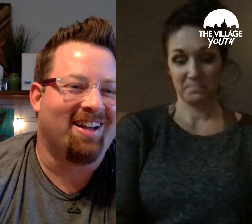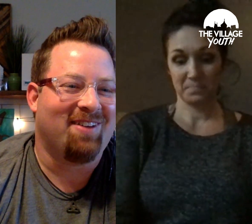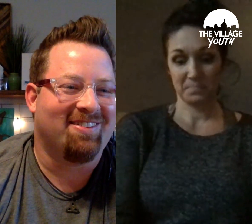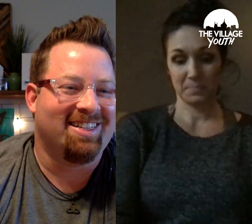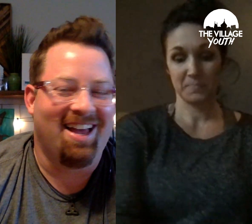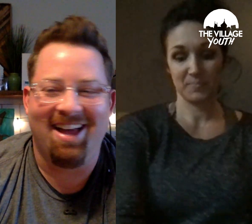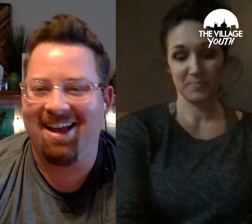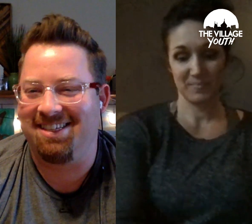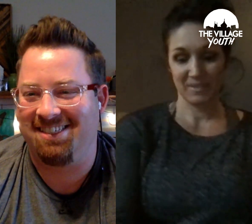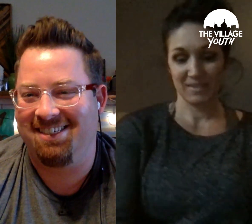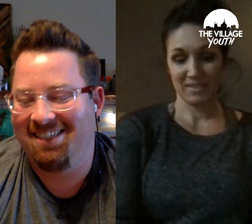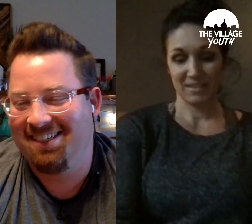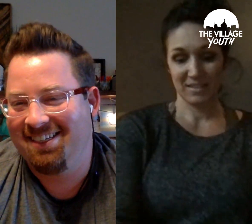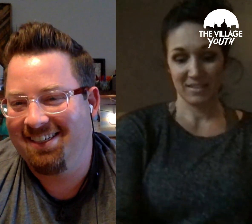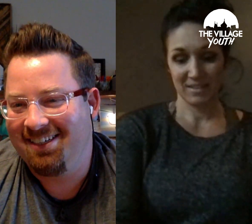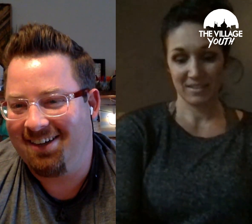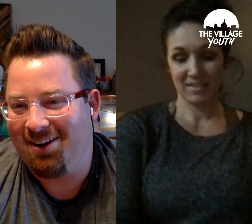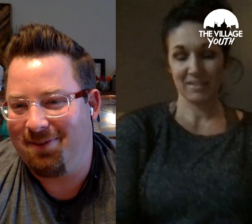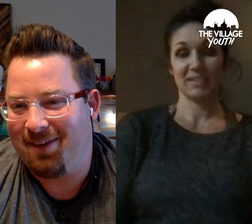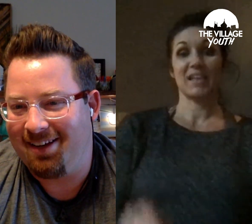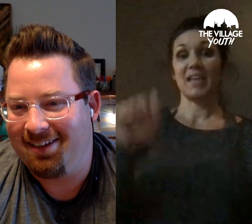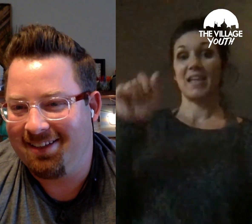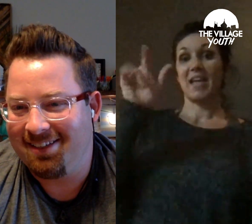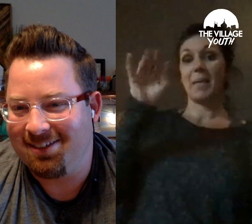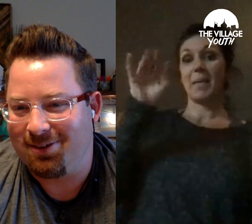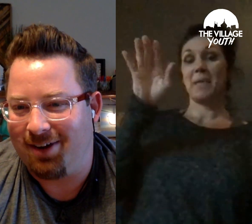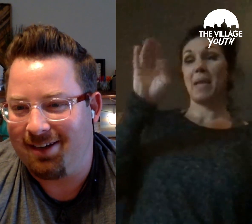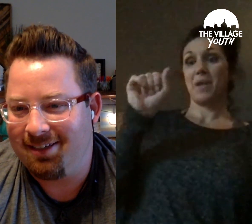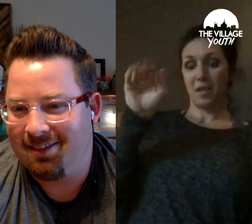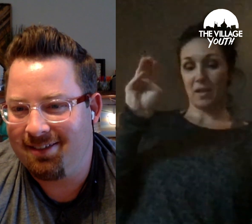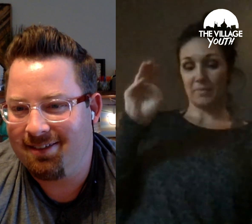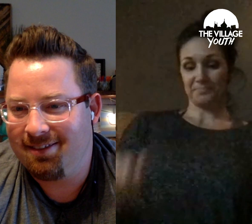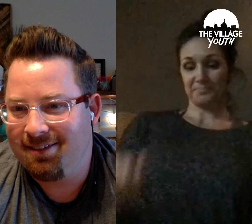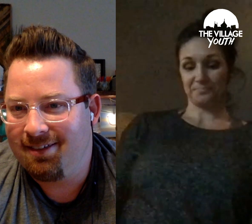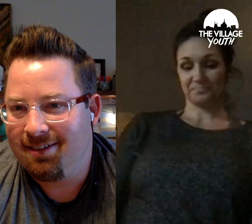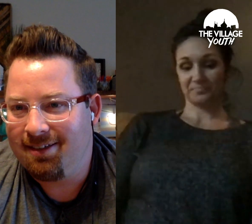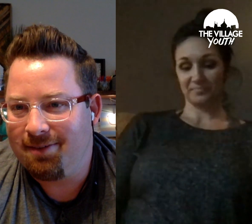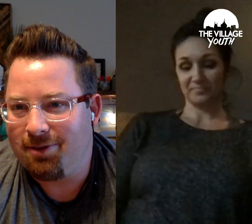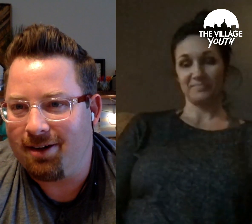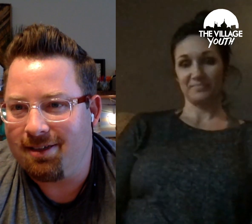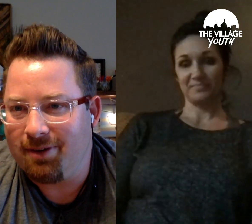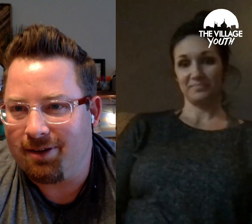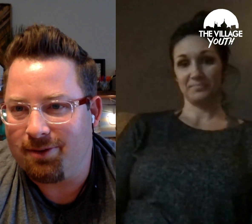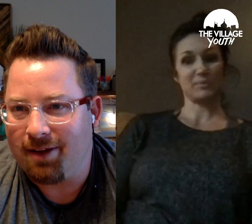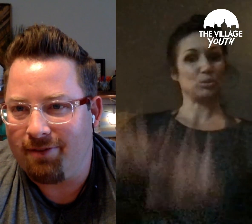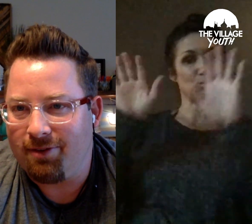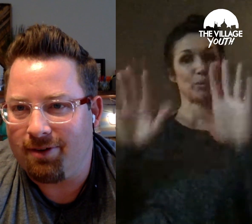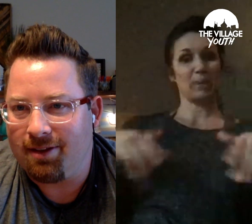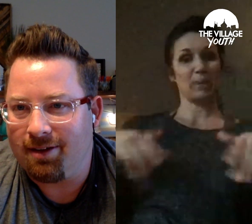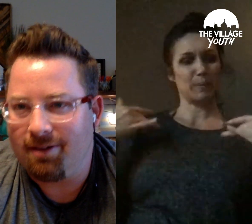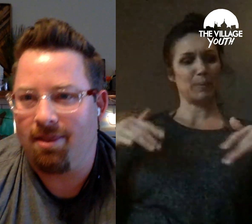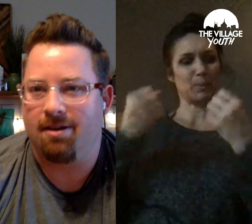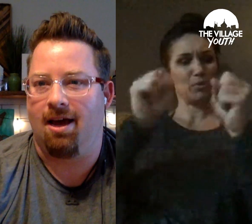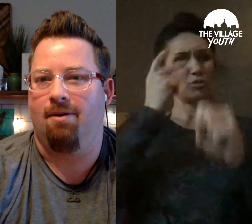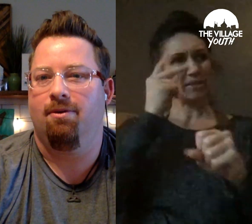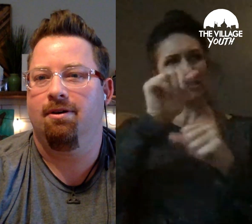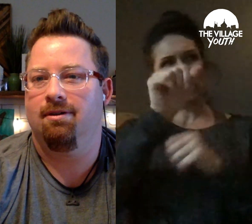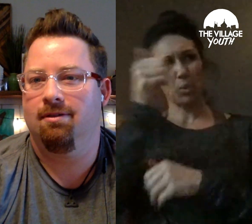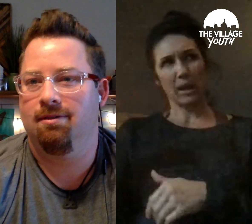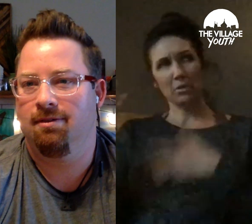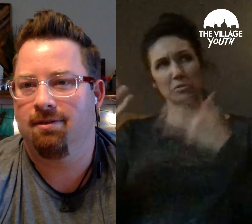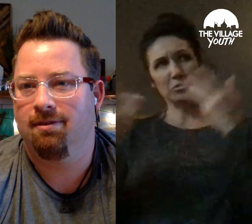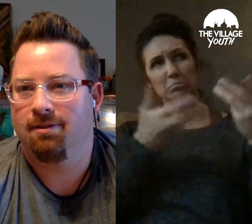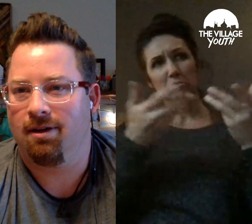Home Alabama. Yes. Oh man, this is great. Trying to see what else we got floating on there. The